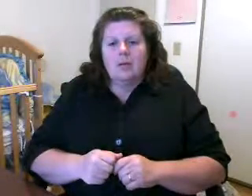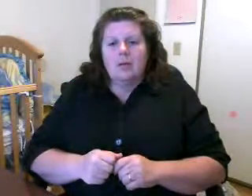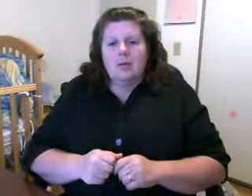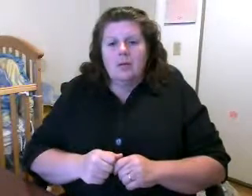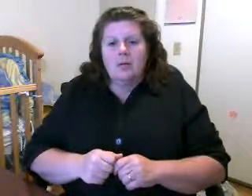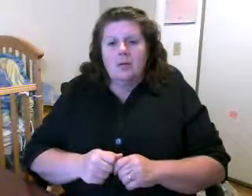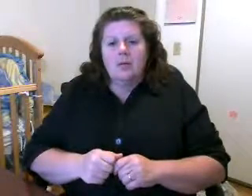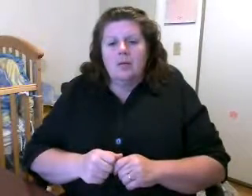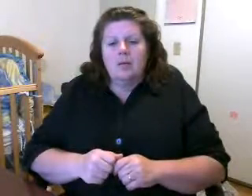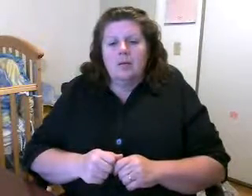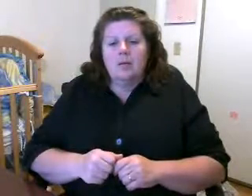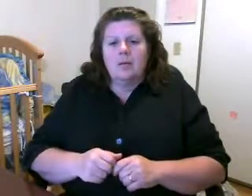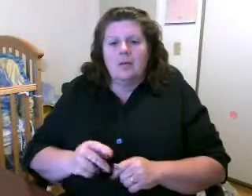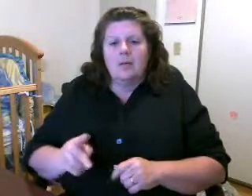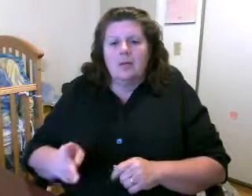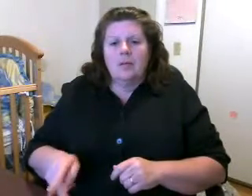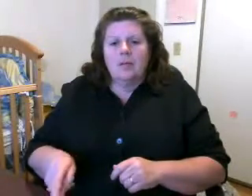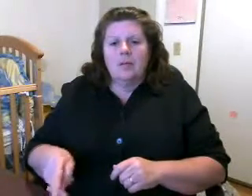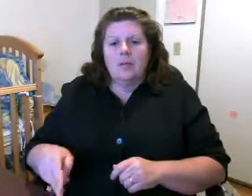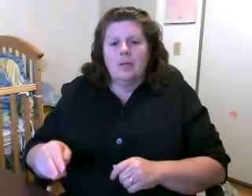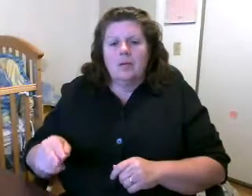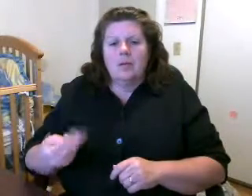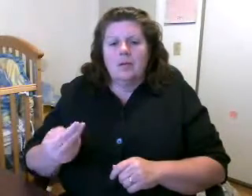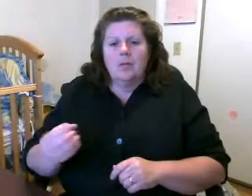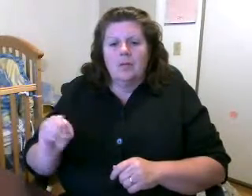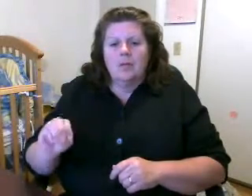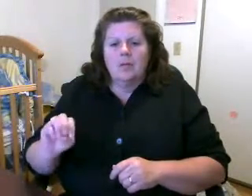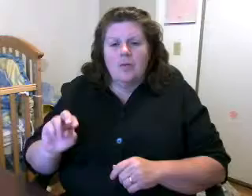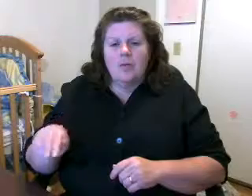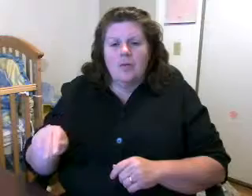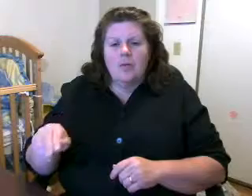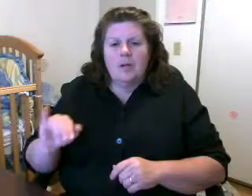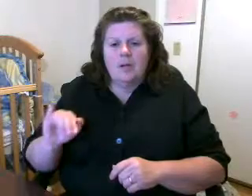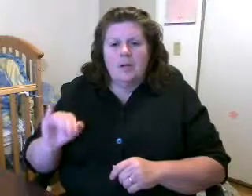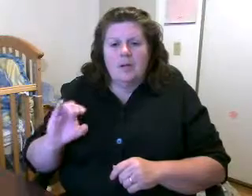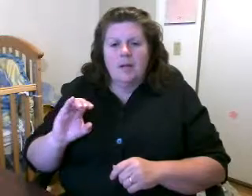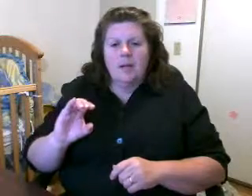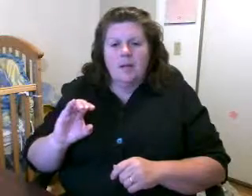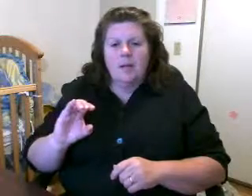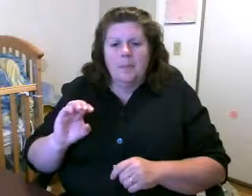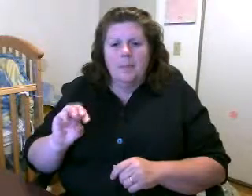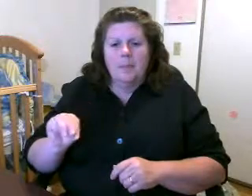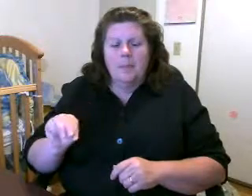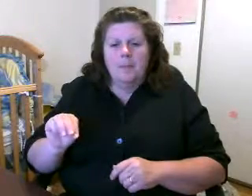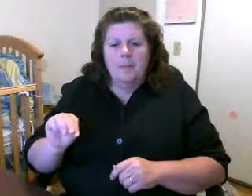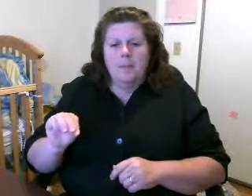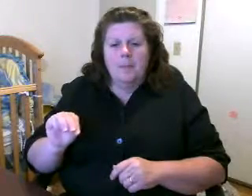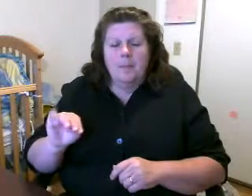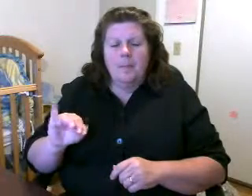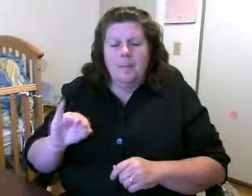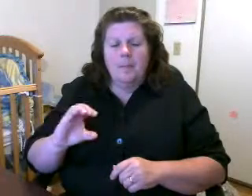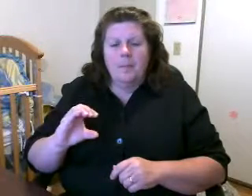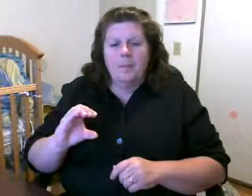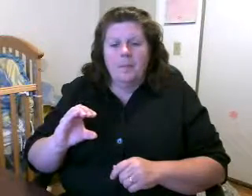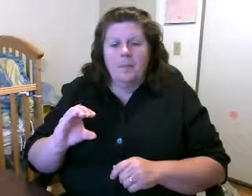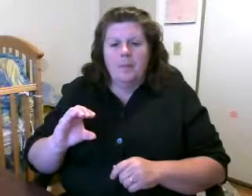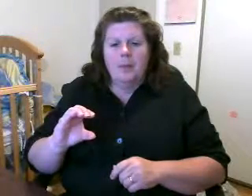categories: phonemic structure, morphological structure, etc. You'll have skills in expanding the volume of